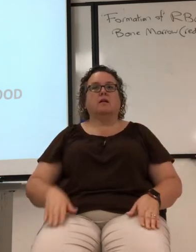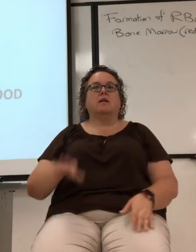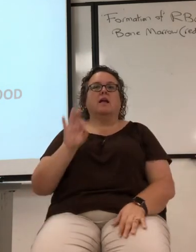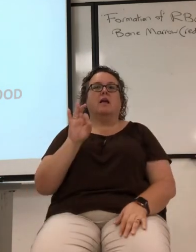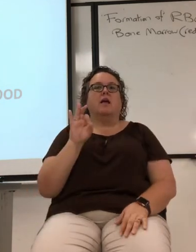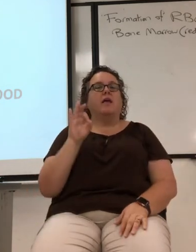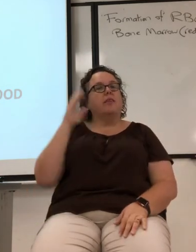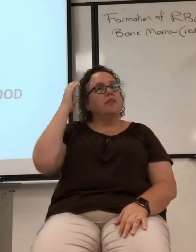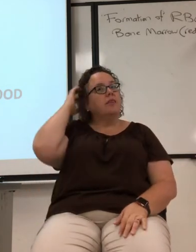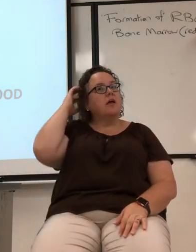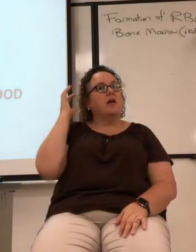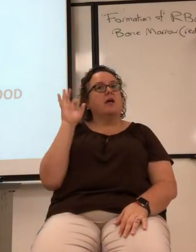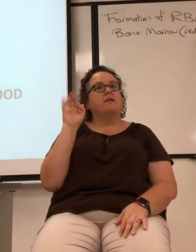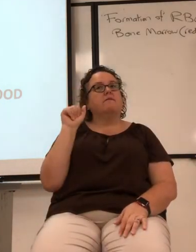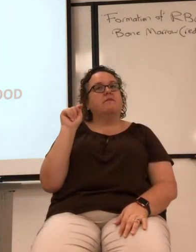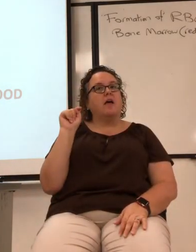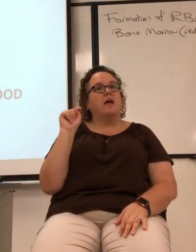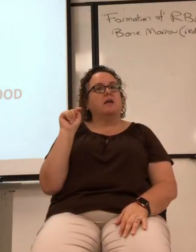skull, cranium.